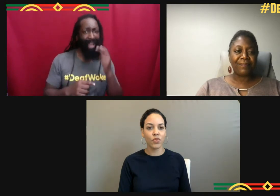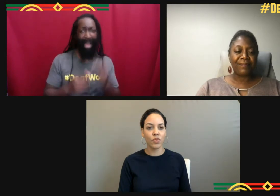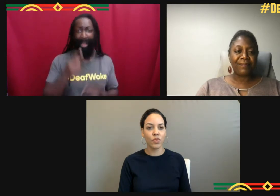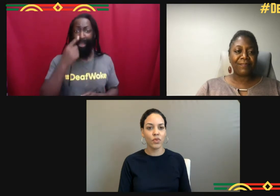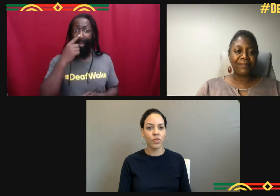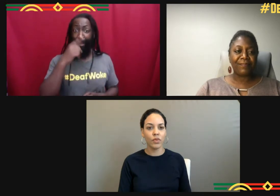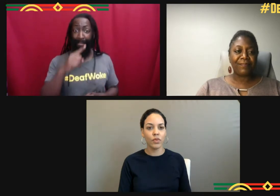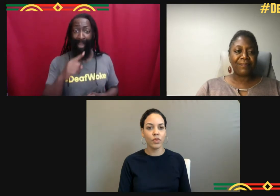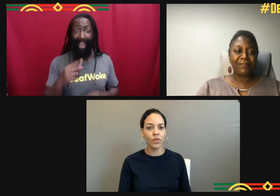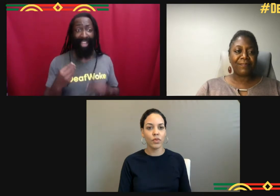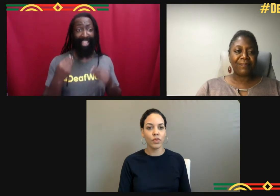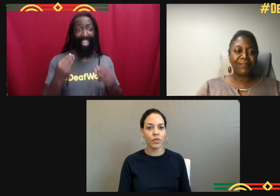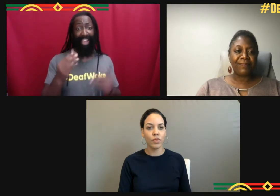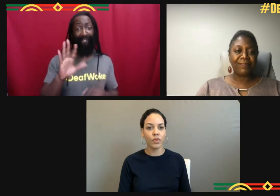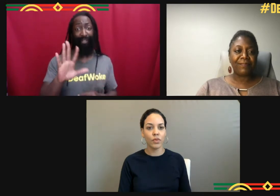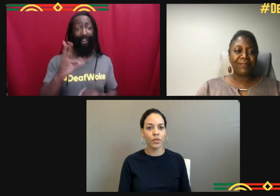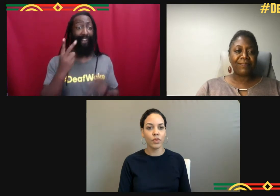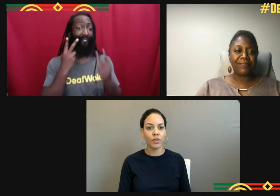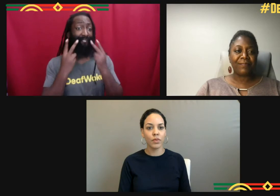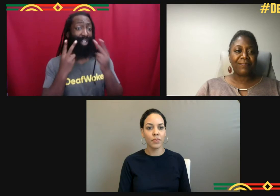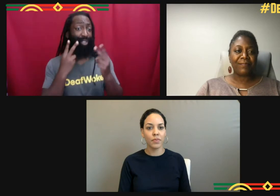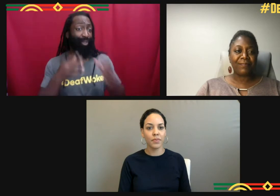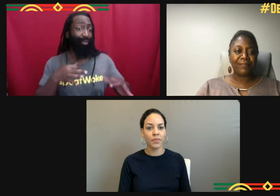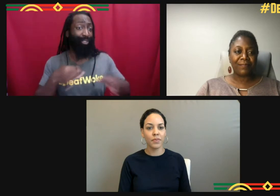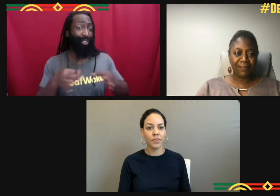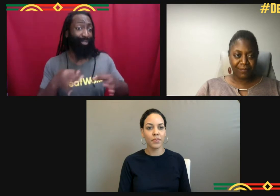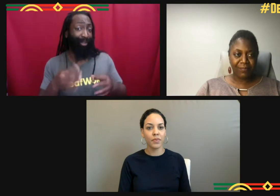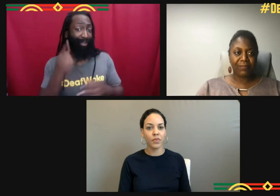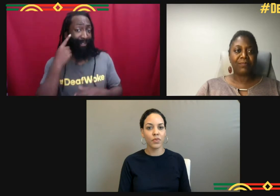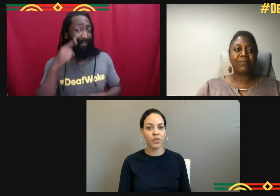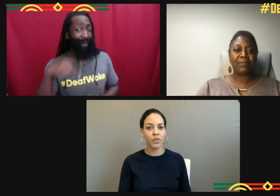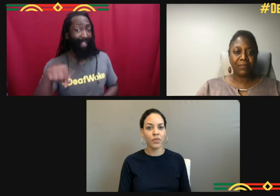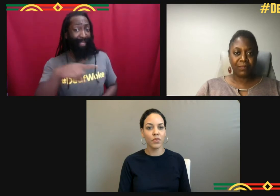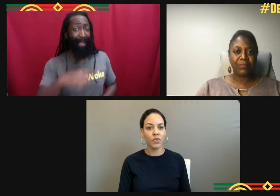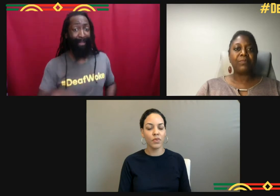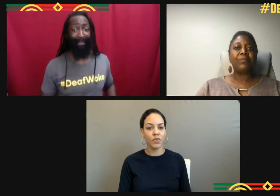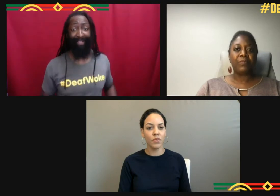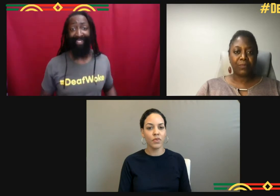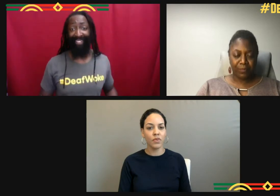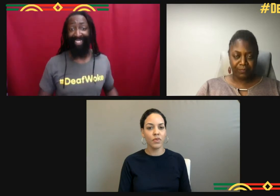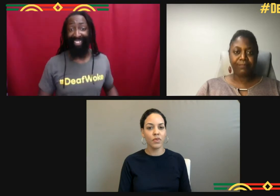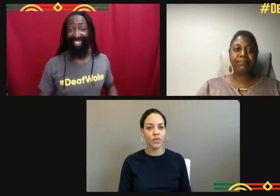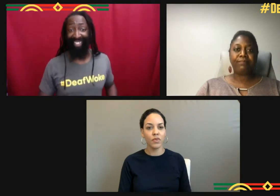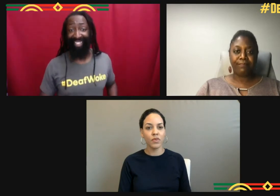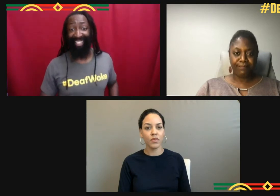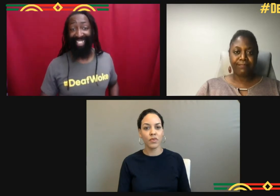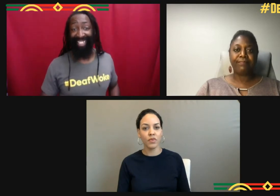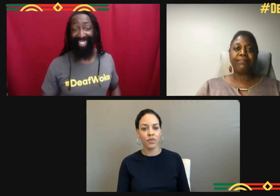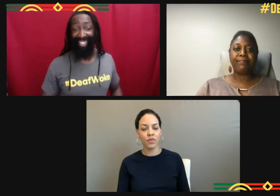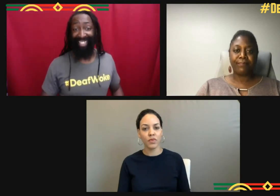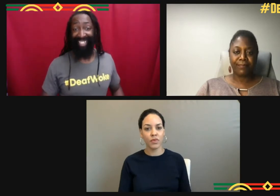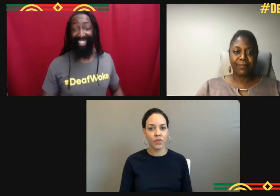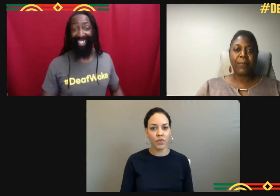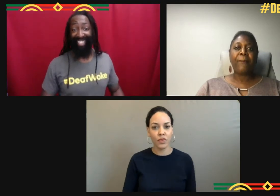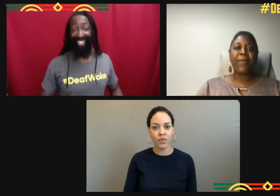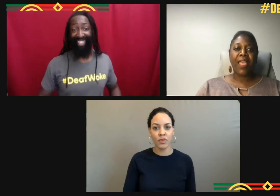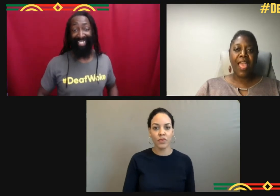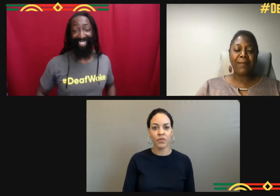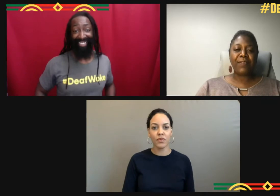You know, there's some people out there, you know, that are deaf, DeafBlind. Would you provide us your visual